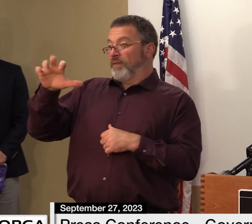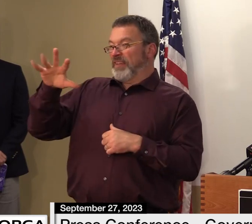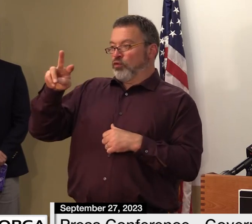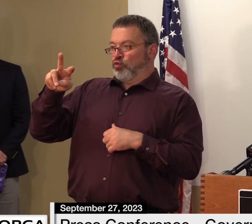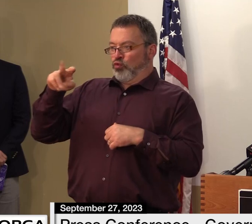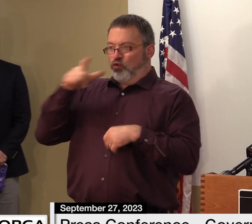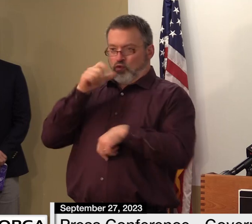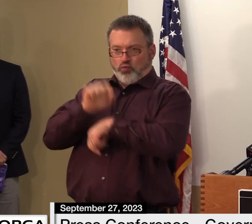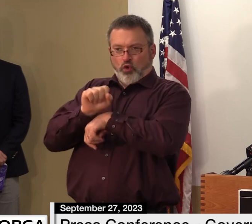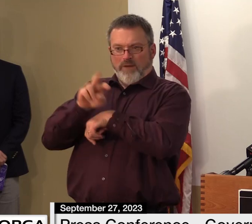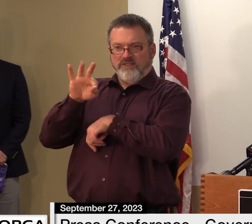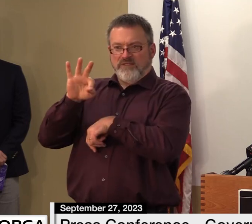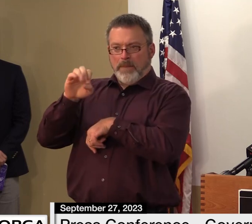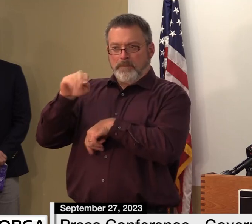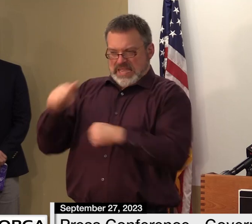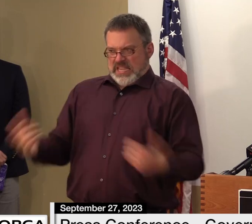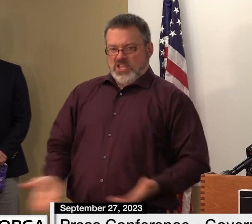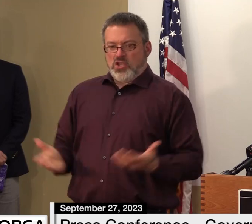state.